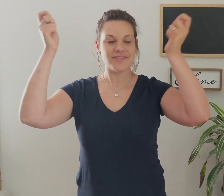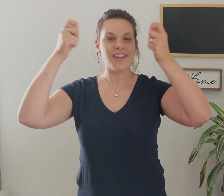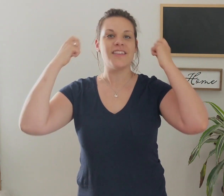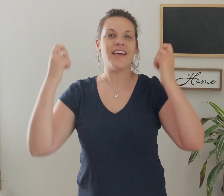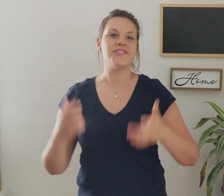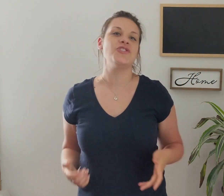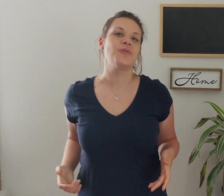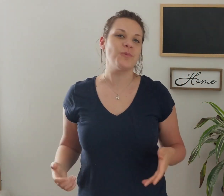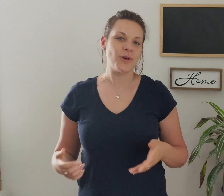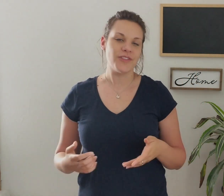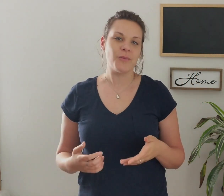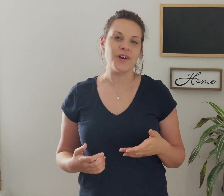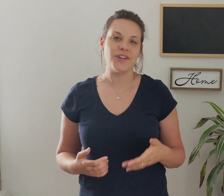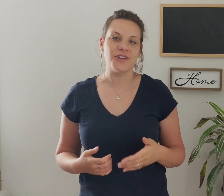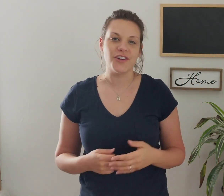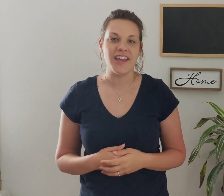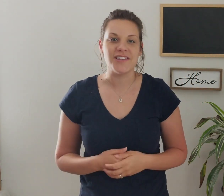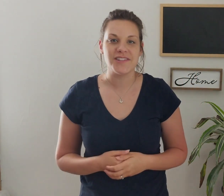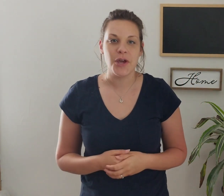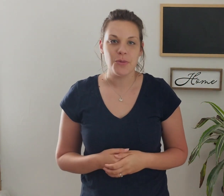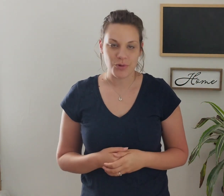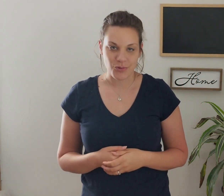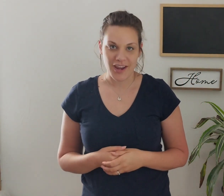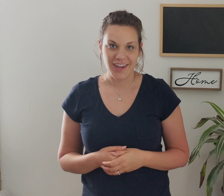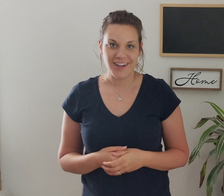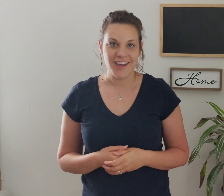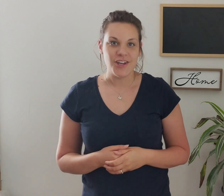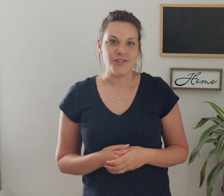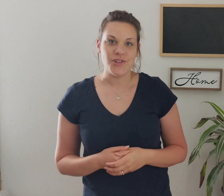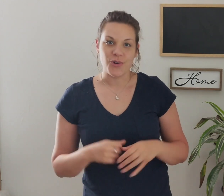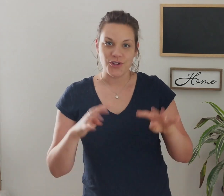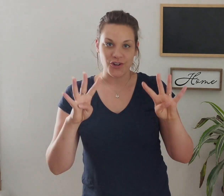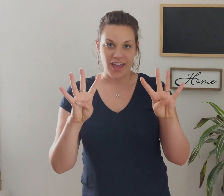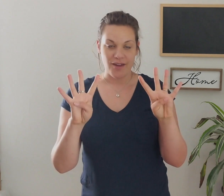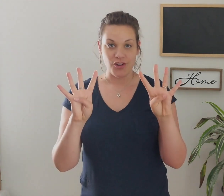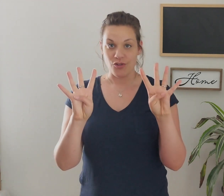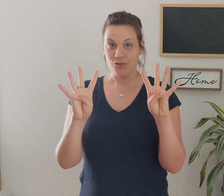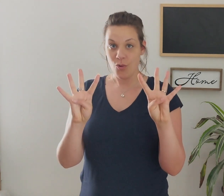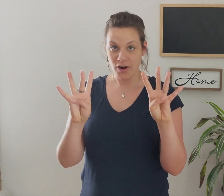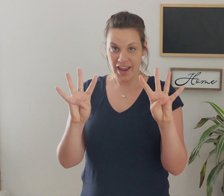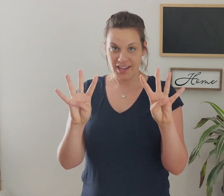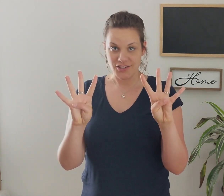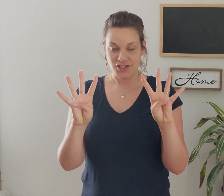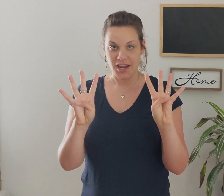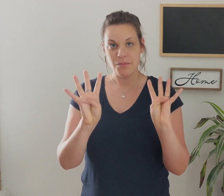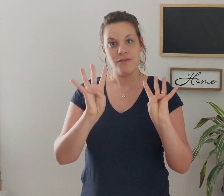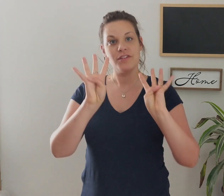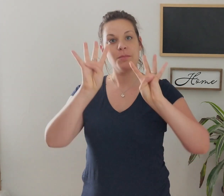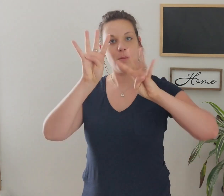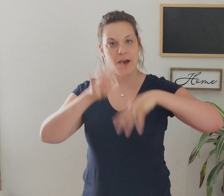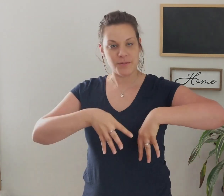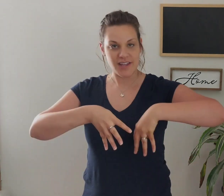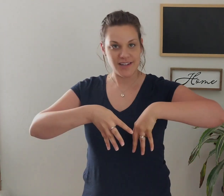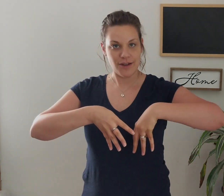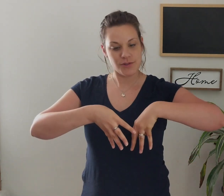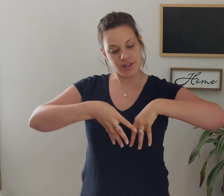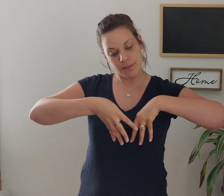And the last general word that we're gonna learn is parade. So you're gonna have your 4-hand shape, flip them upside down so they